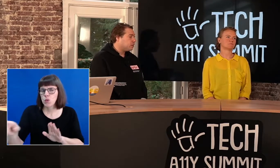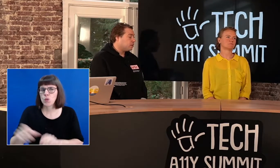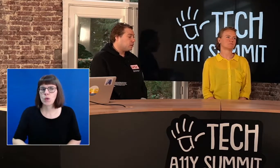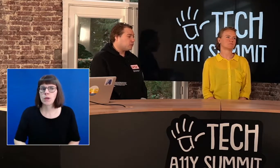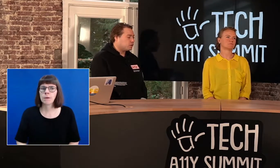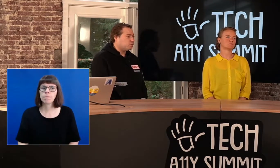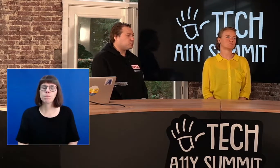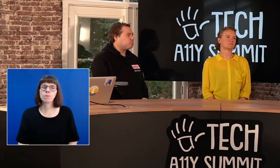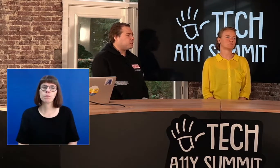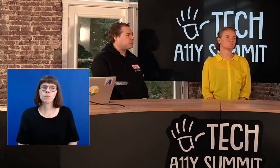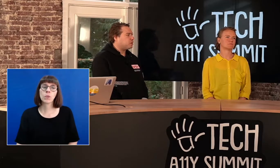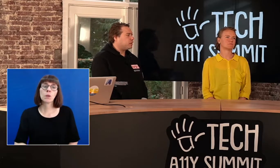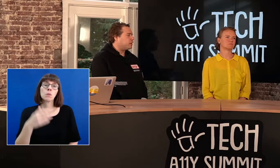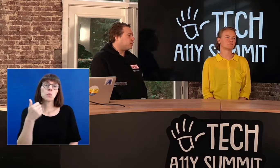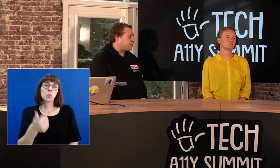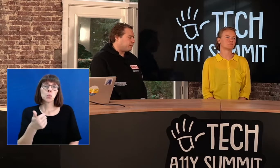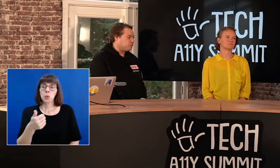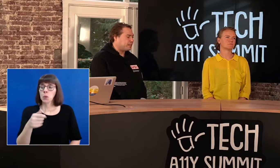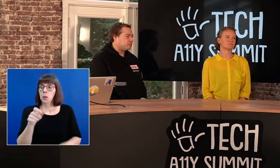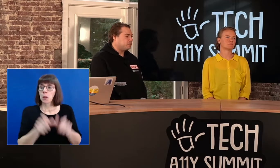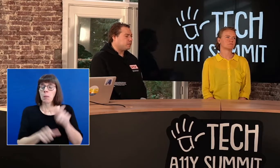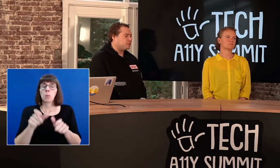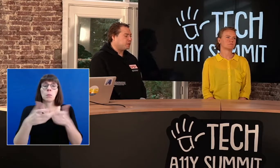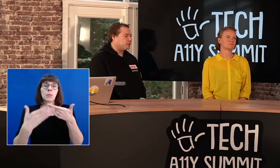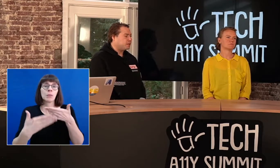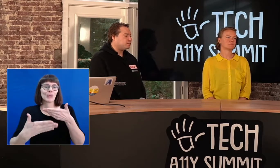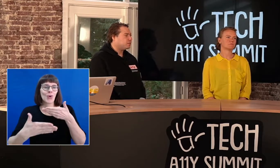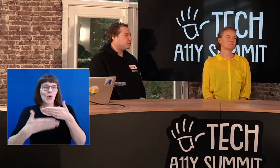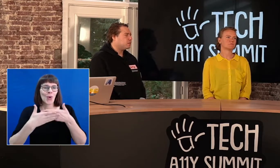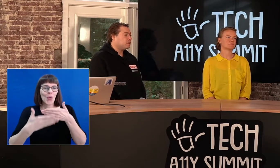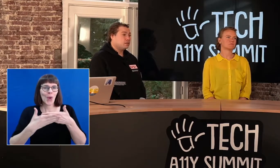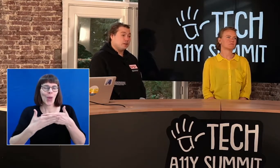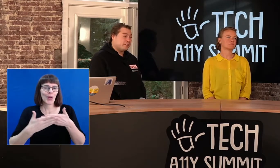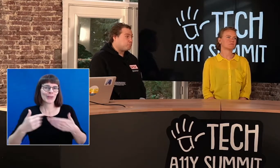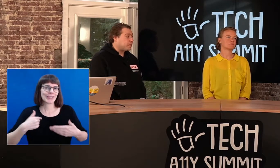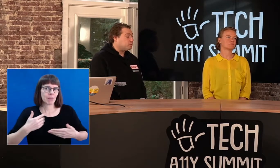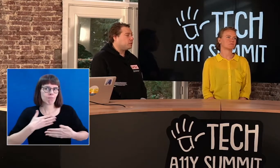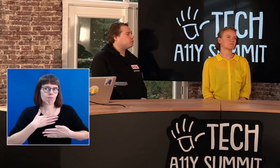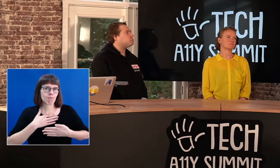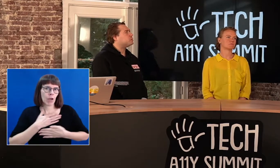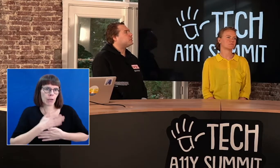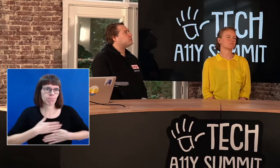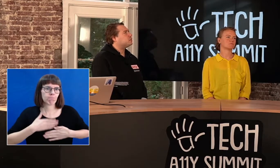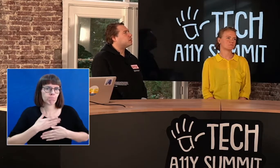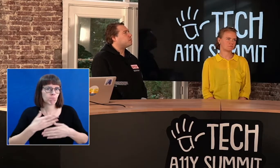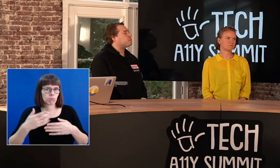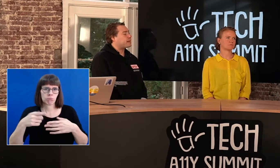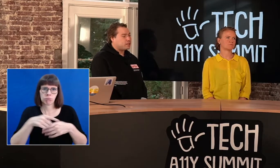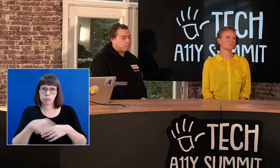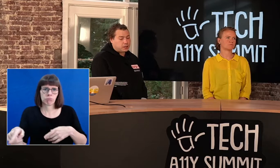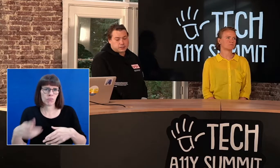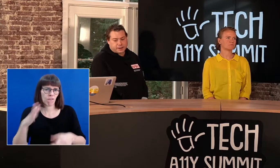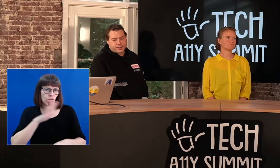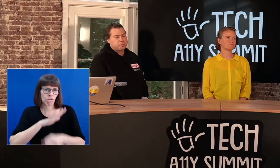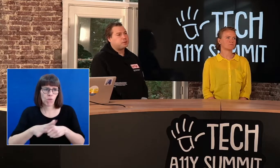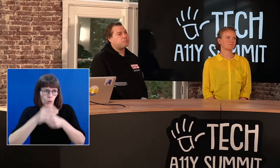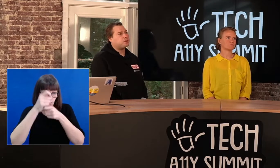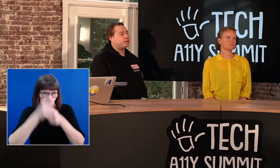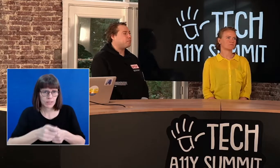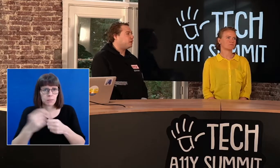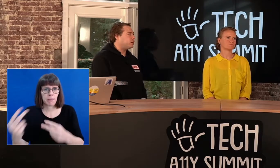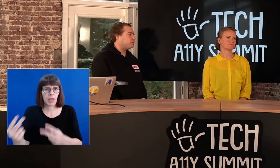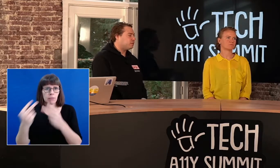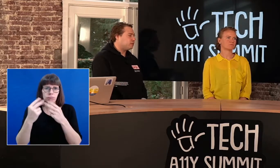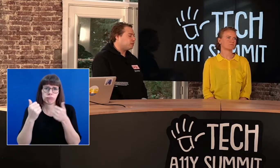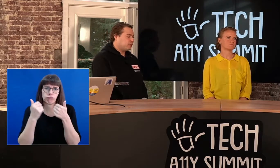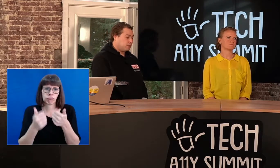surroundings, the closest people that I have interaction with in my life respect me 100%. In the past, there were people